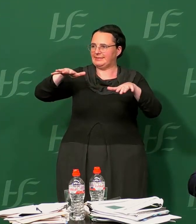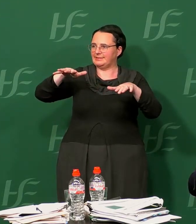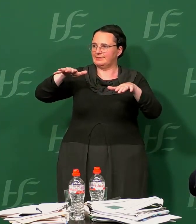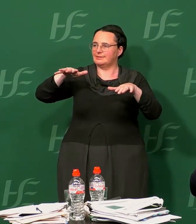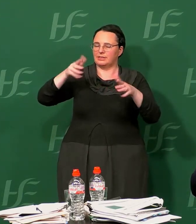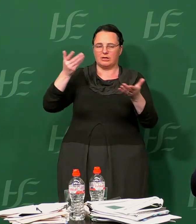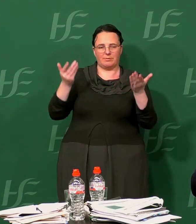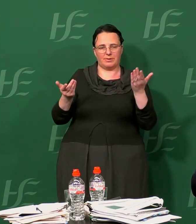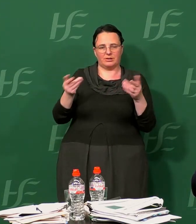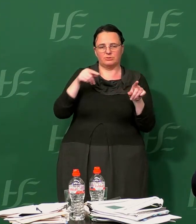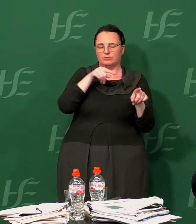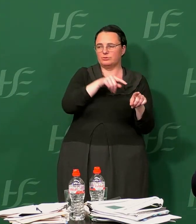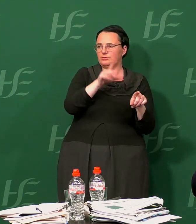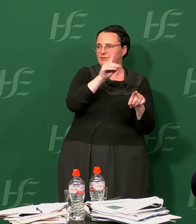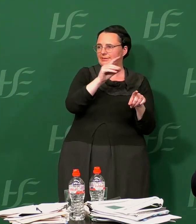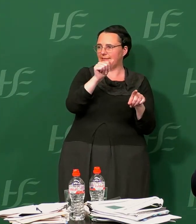ability